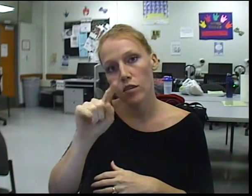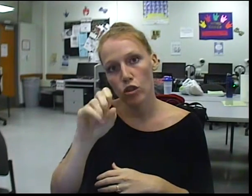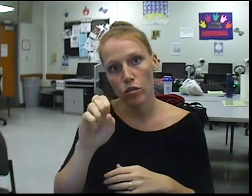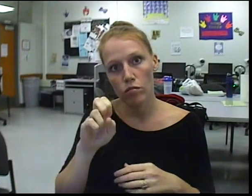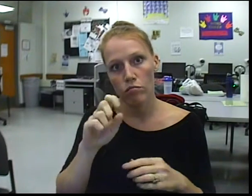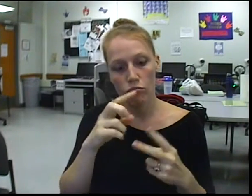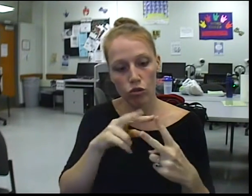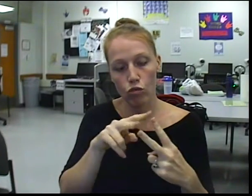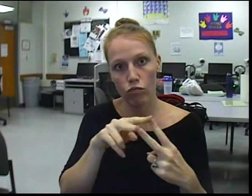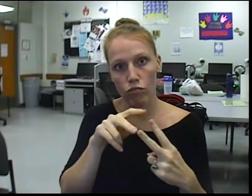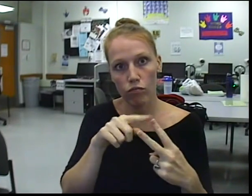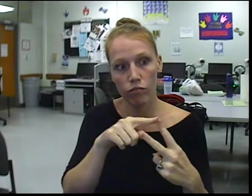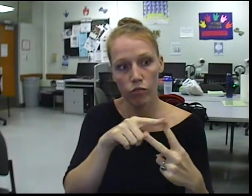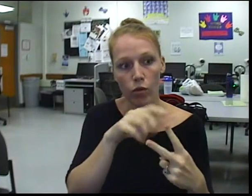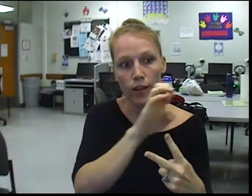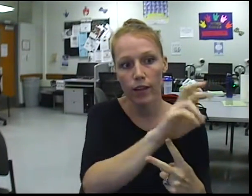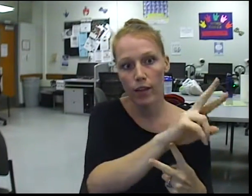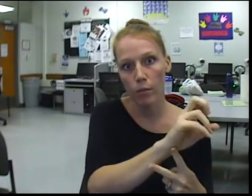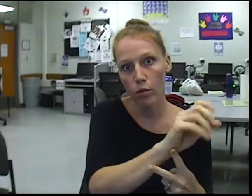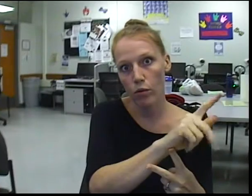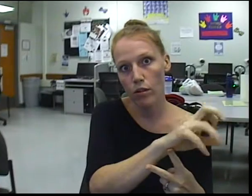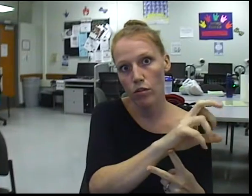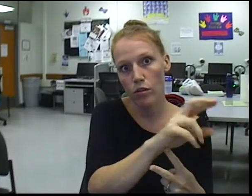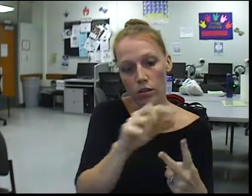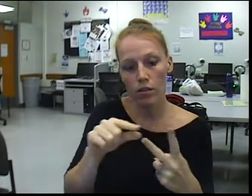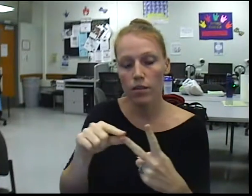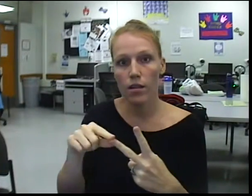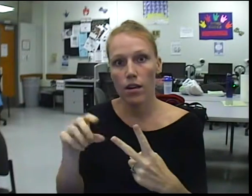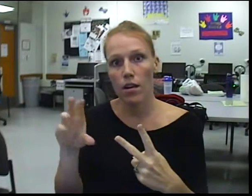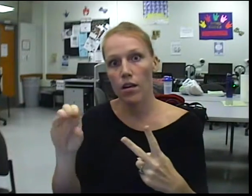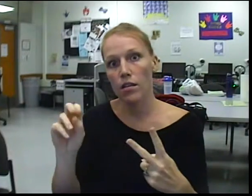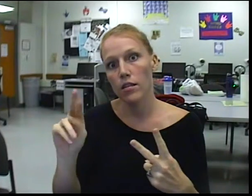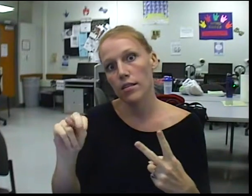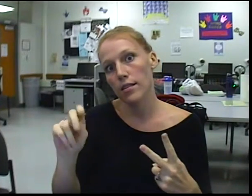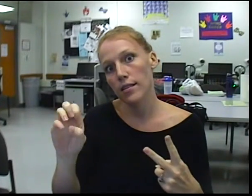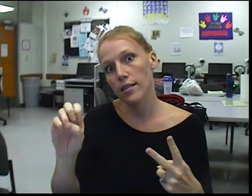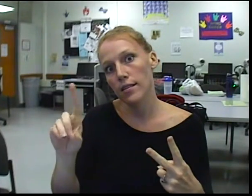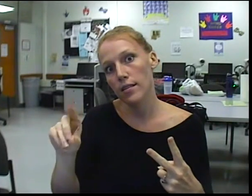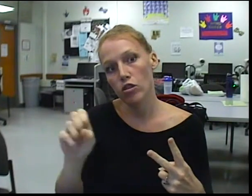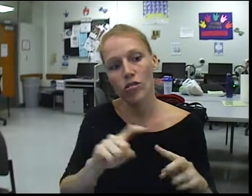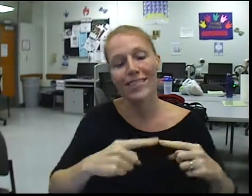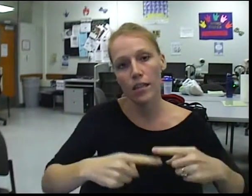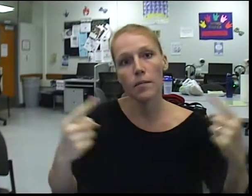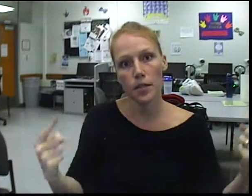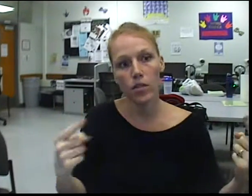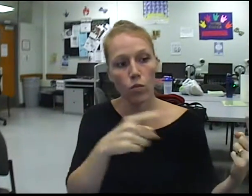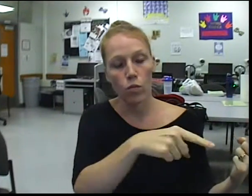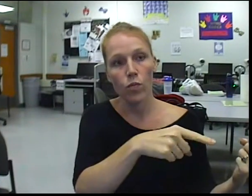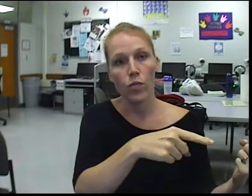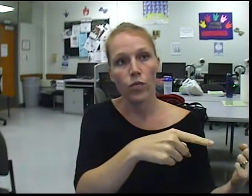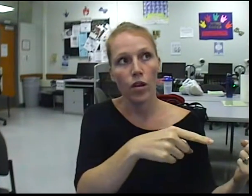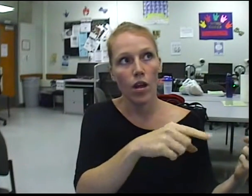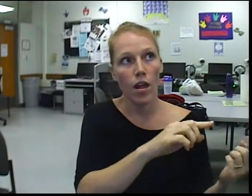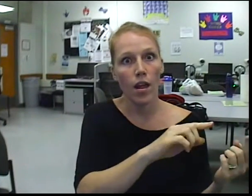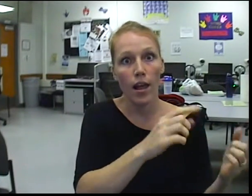are opposites. You take evaporation, you take water in the liquid form, and you can transfer it into water in the gas